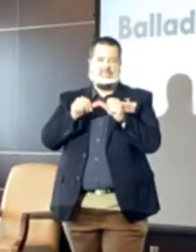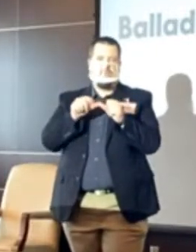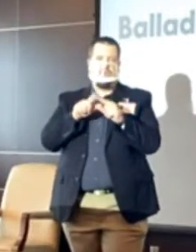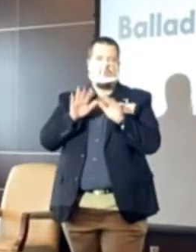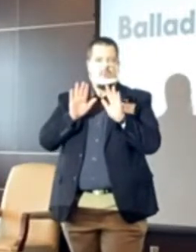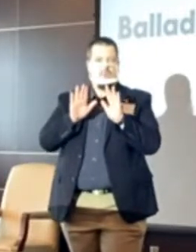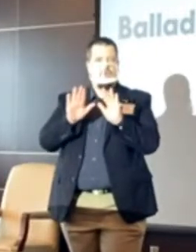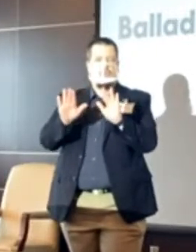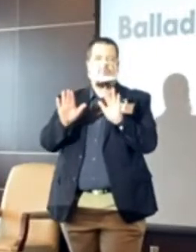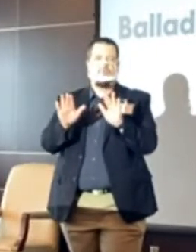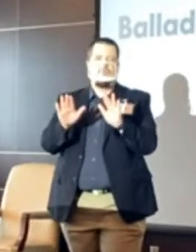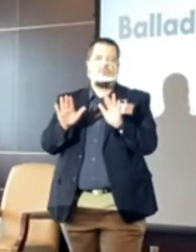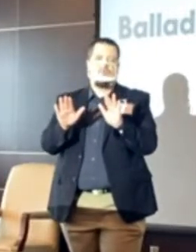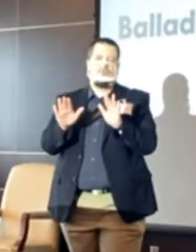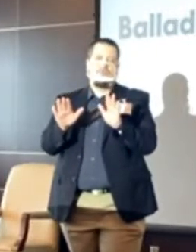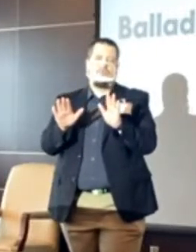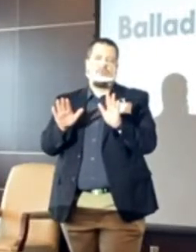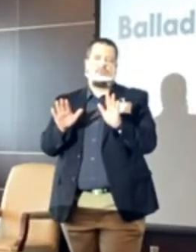push